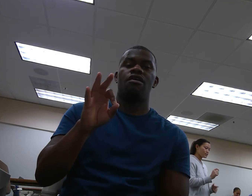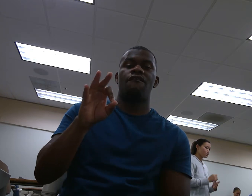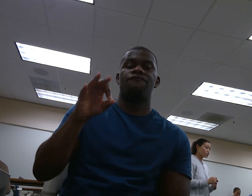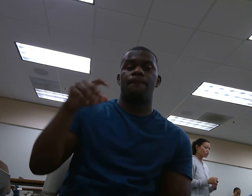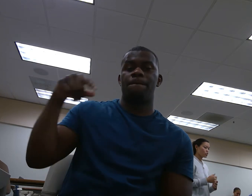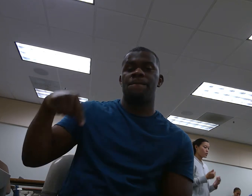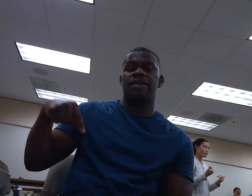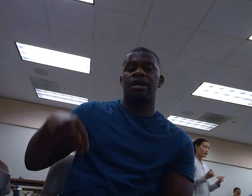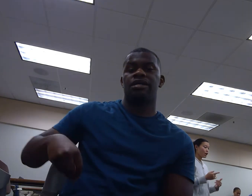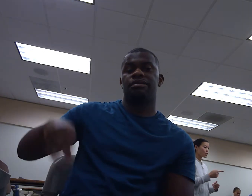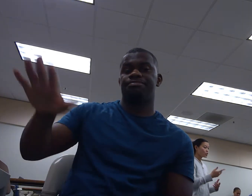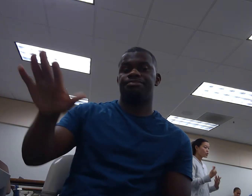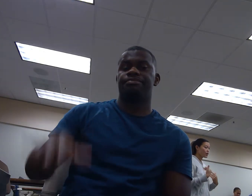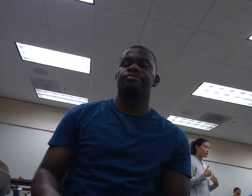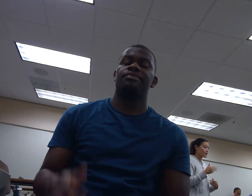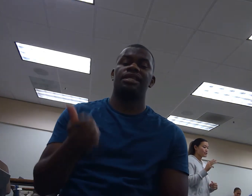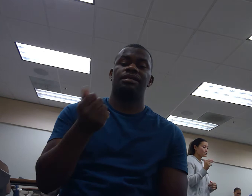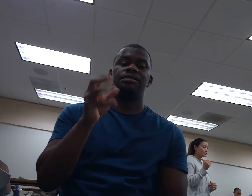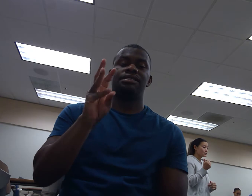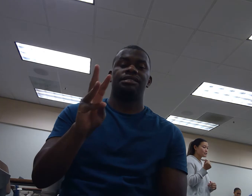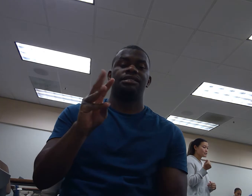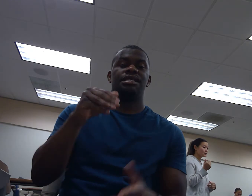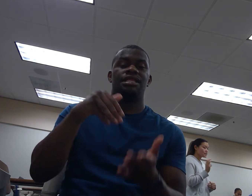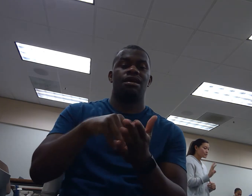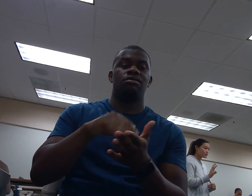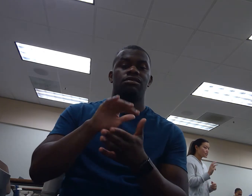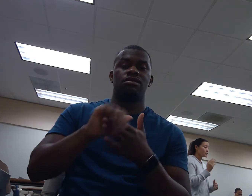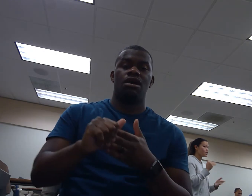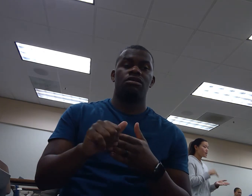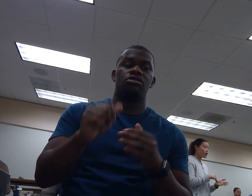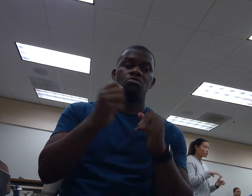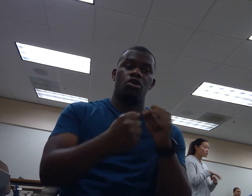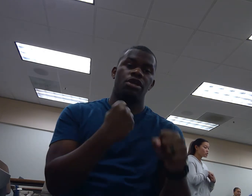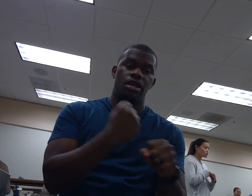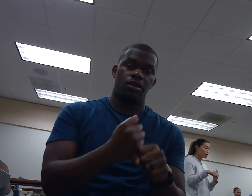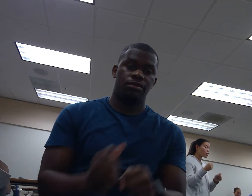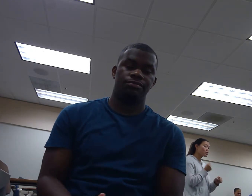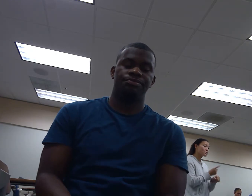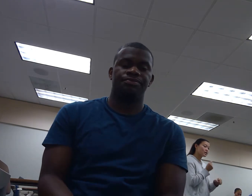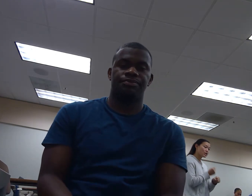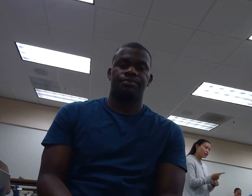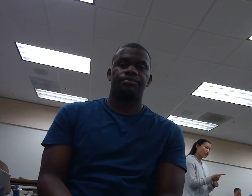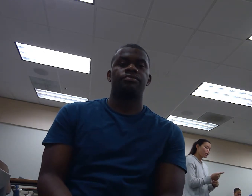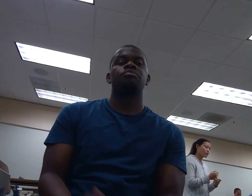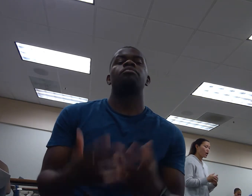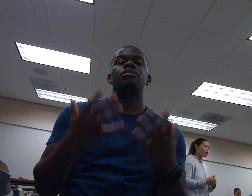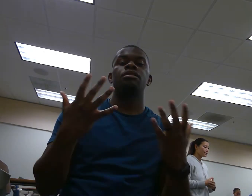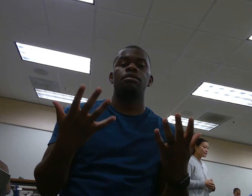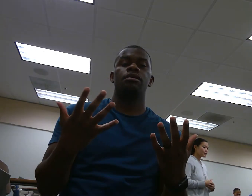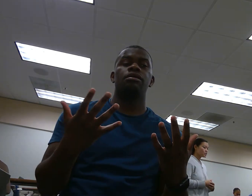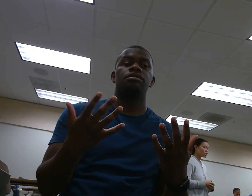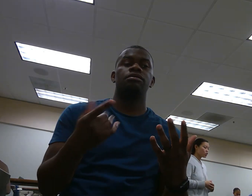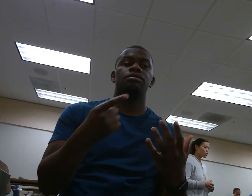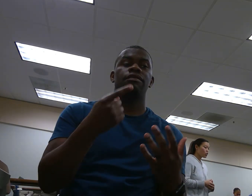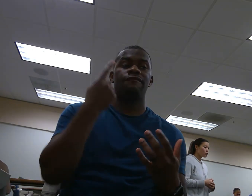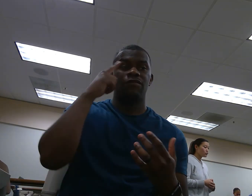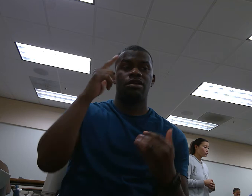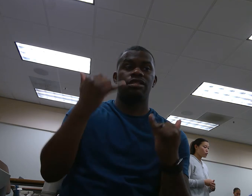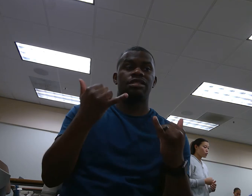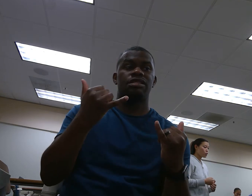$16,000 cost per year. Now, the way that I rigged the numbers for this video, it turns out that for this individual, purely on the economics,